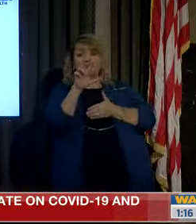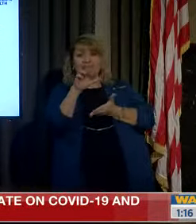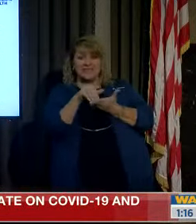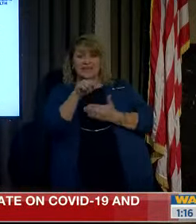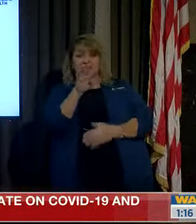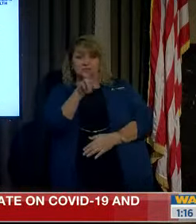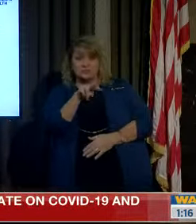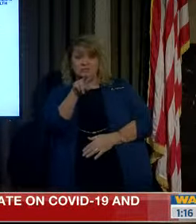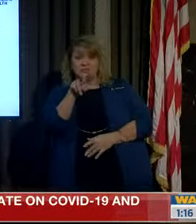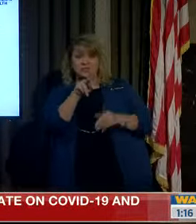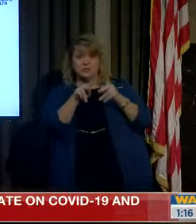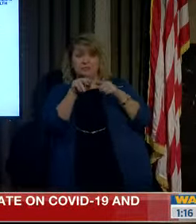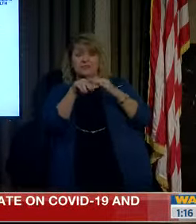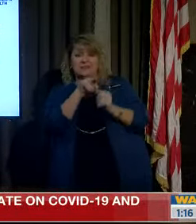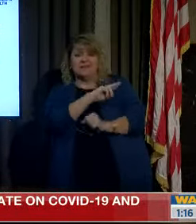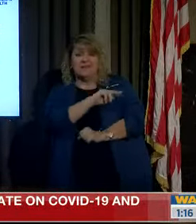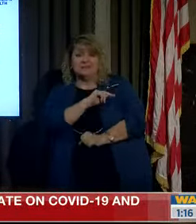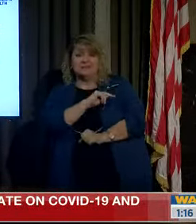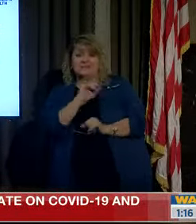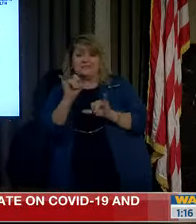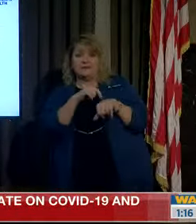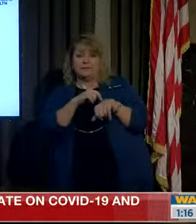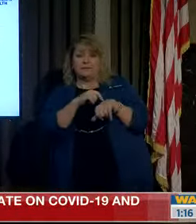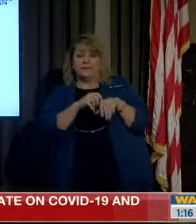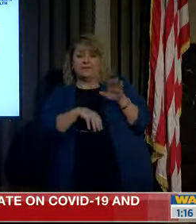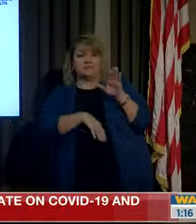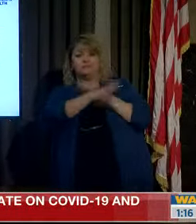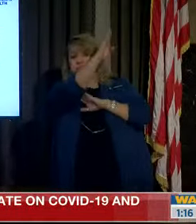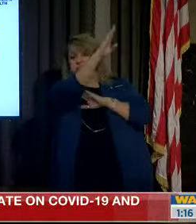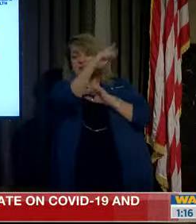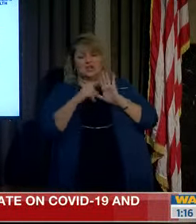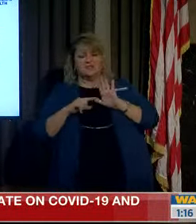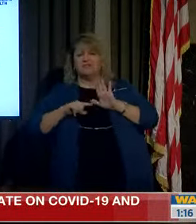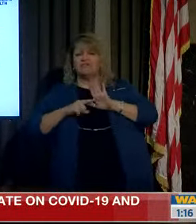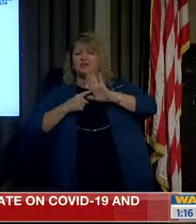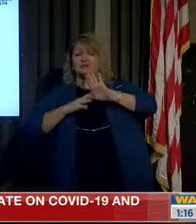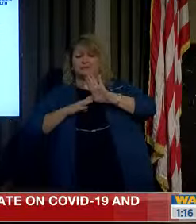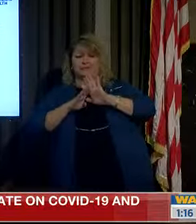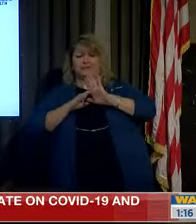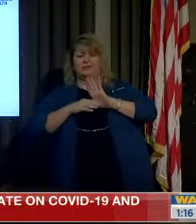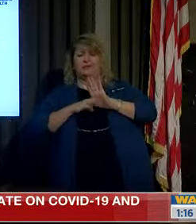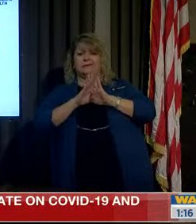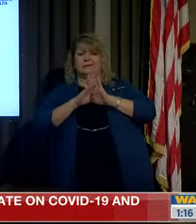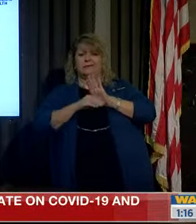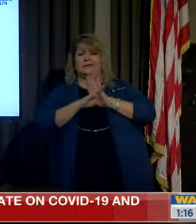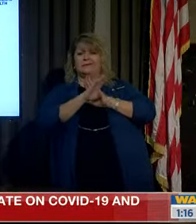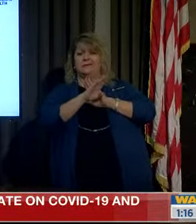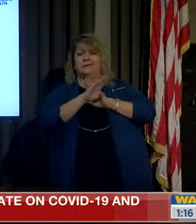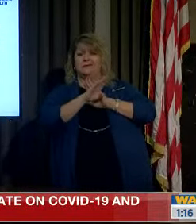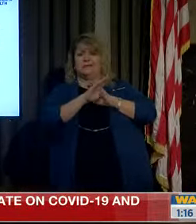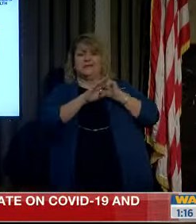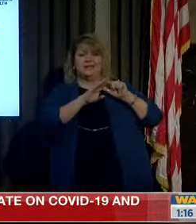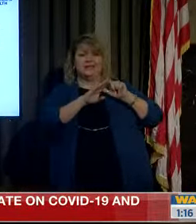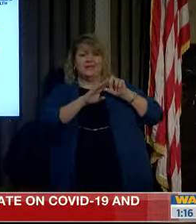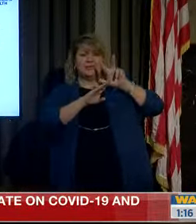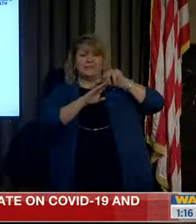3,022 hospitalized COVID patients throughout the state. That blew the prior surge out of the water. Before that, our high water mark